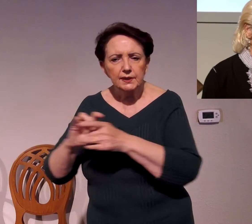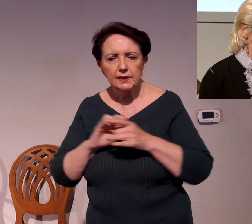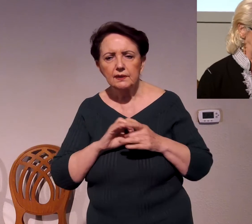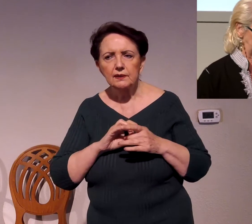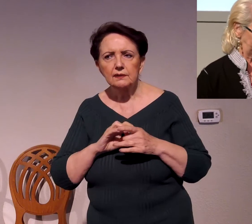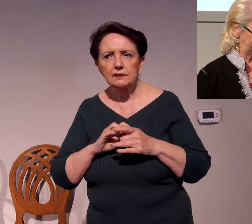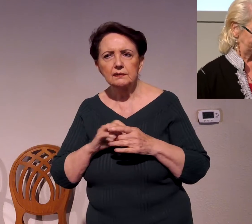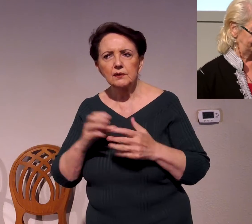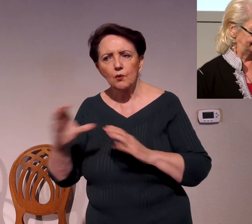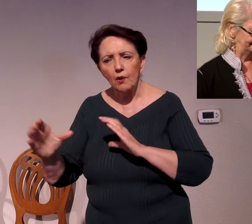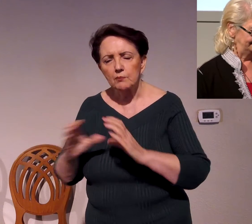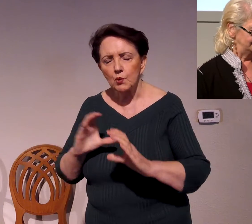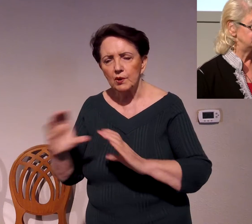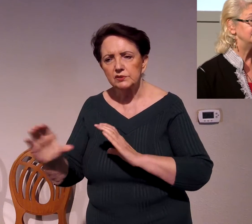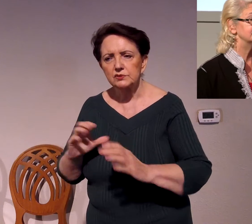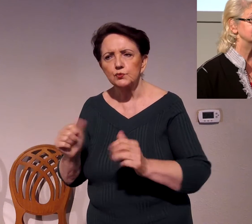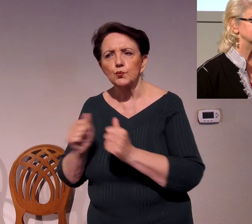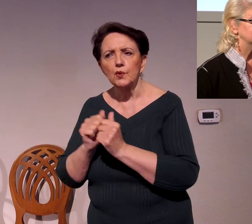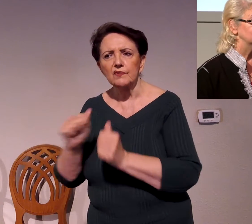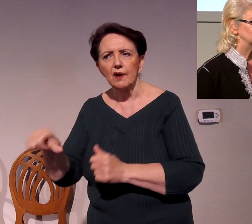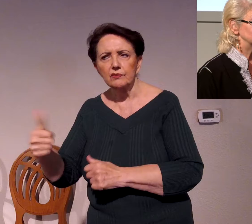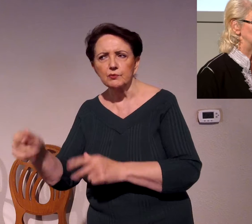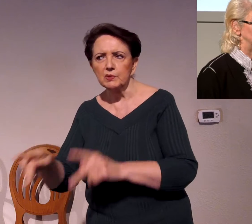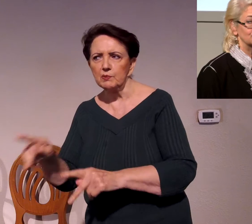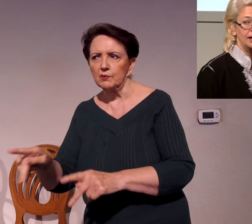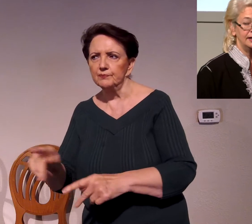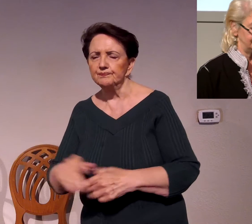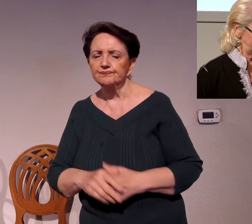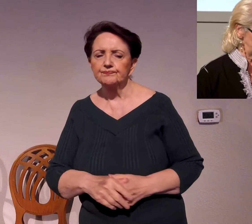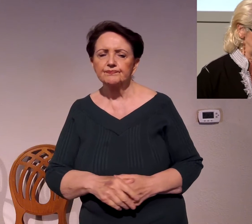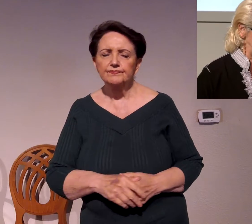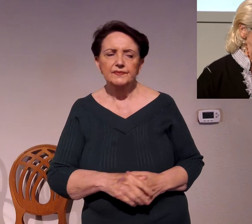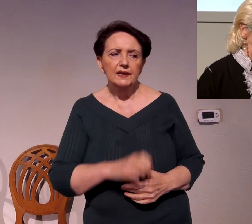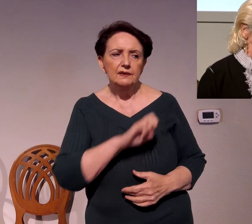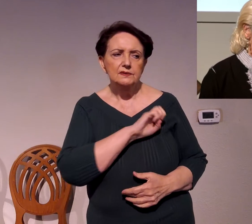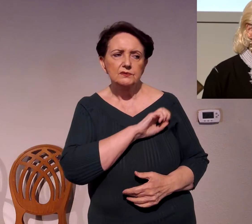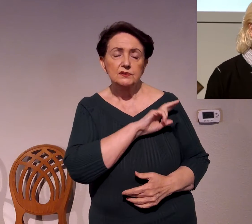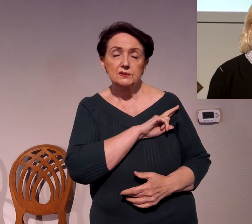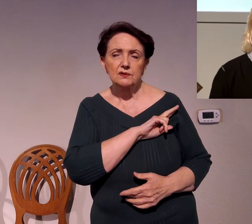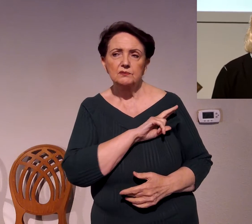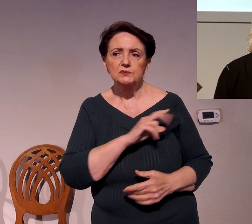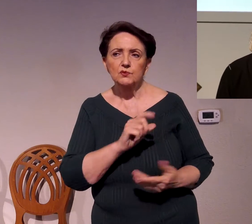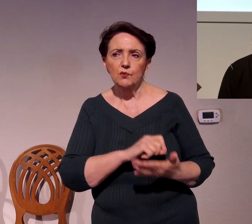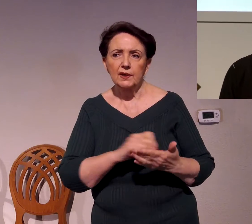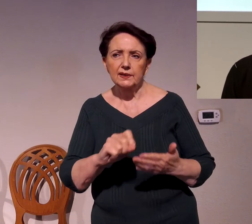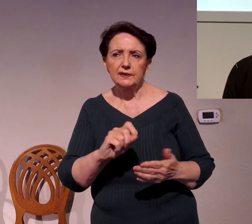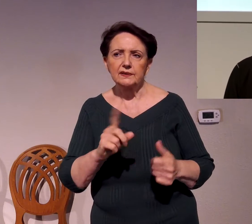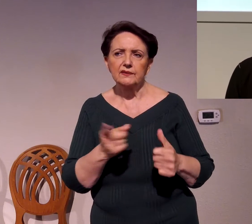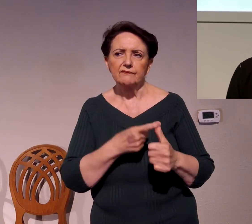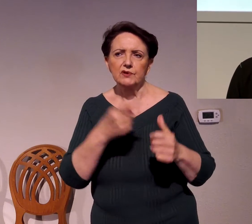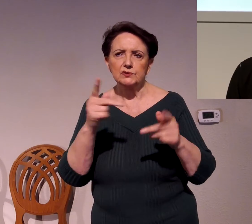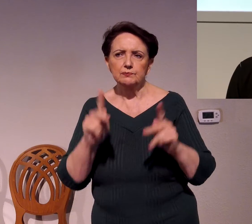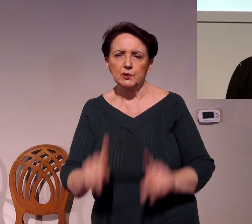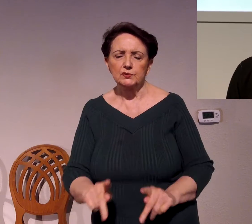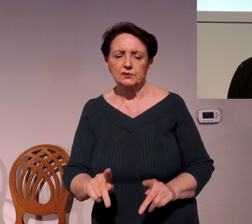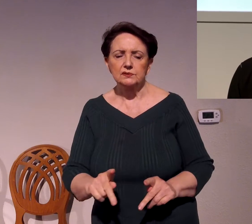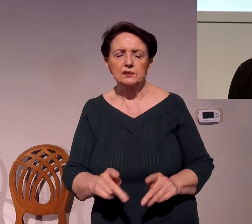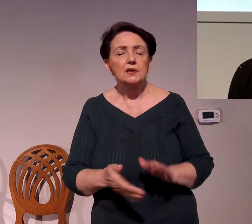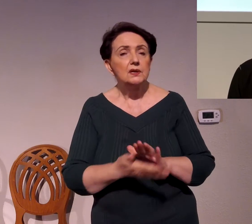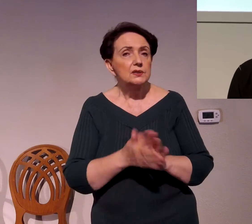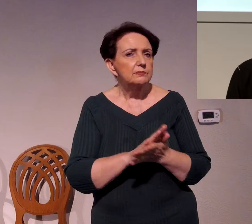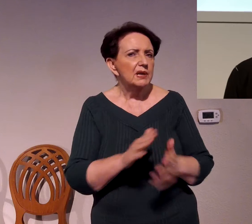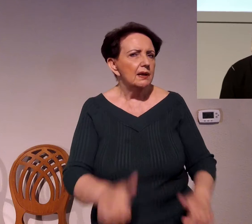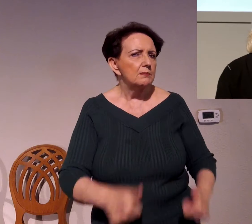others. And then this is Ernest Holmes writing in the first person. To become alive and